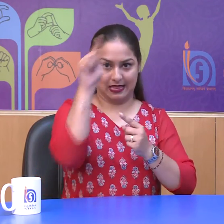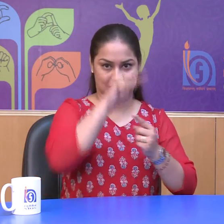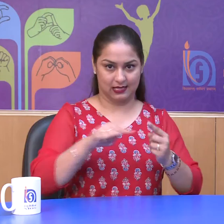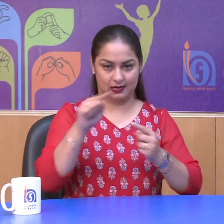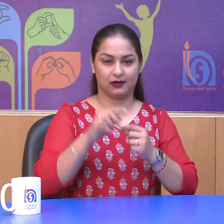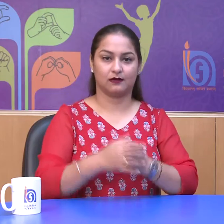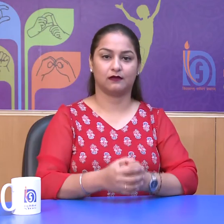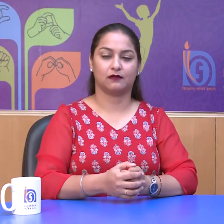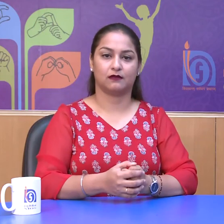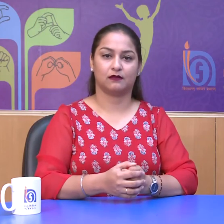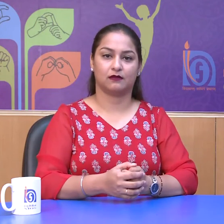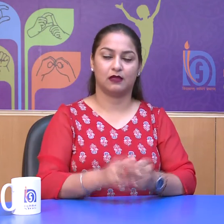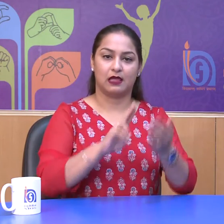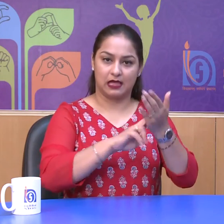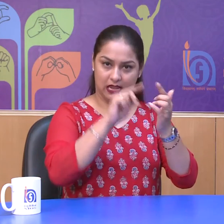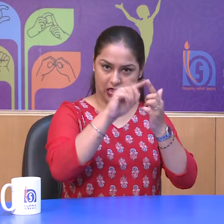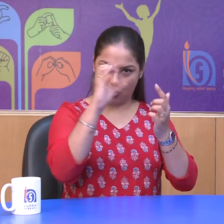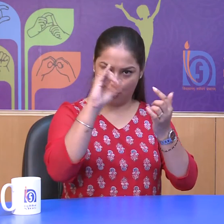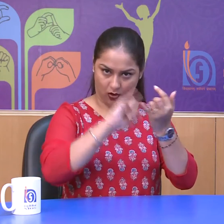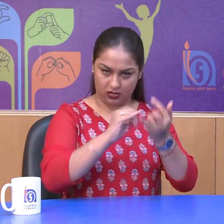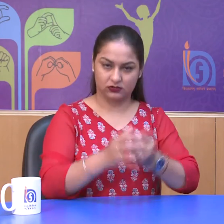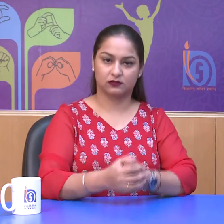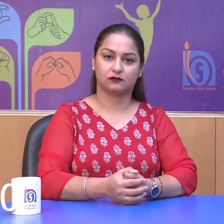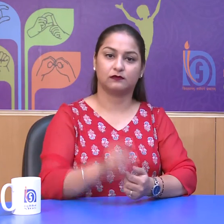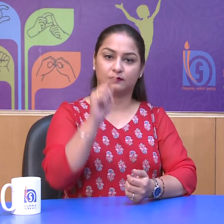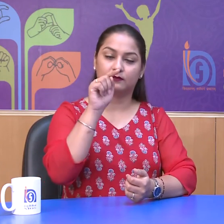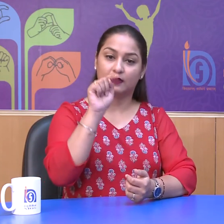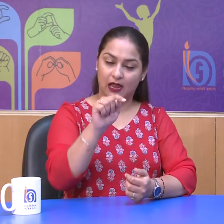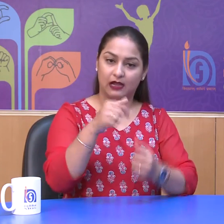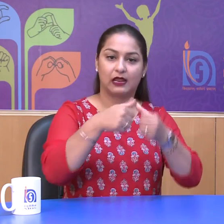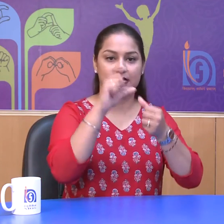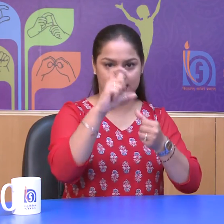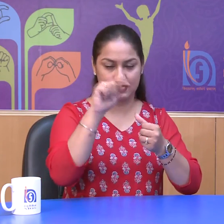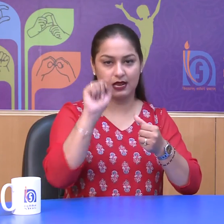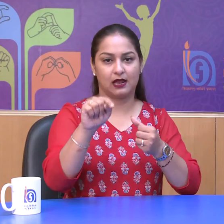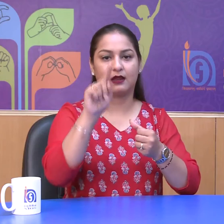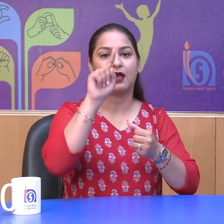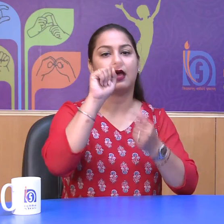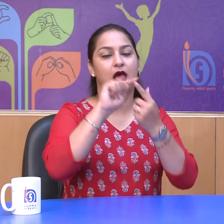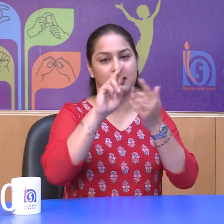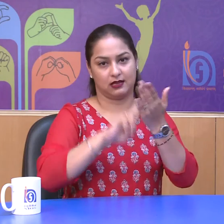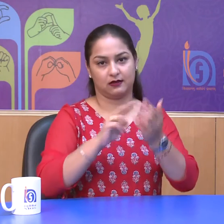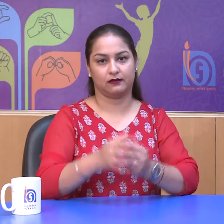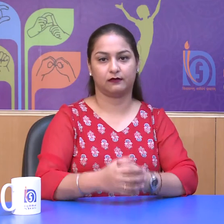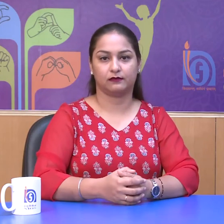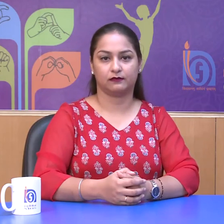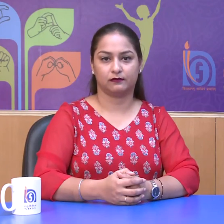signlanguage@nios.ac.in. IN. For